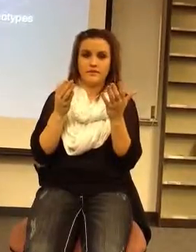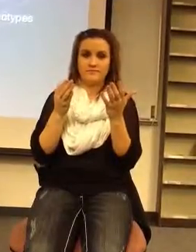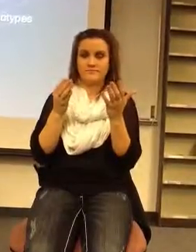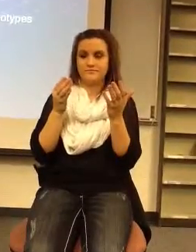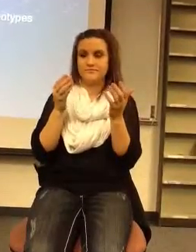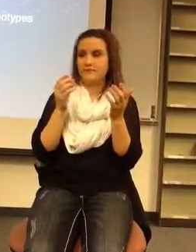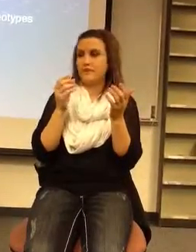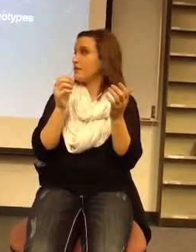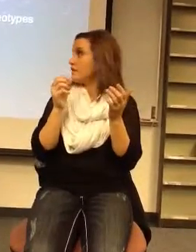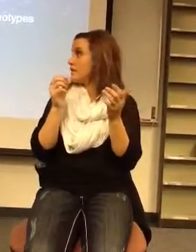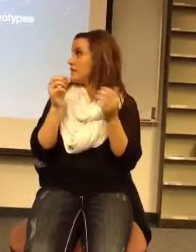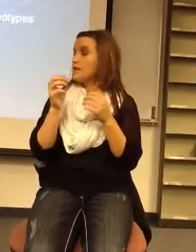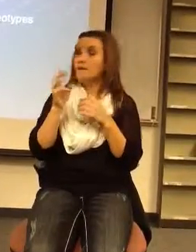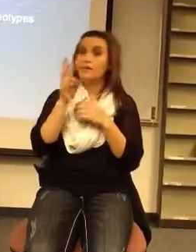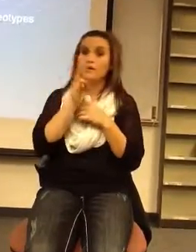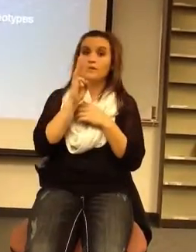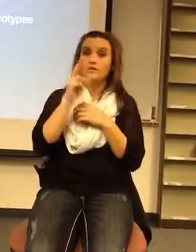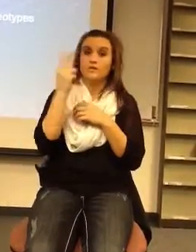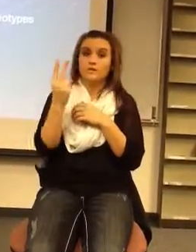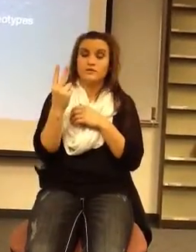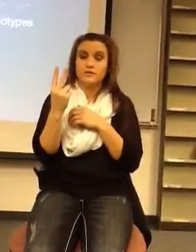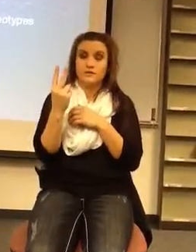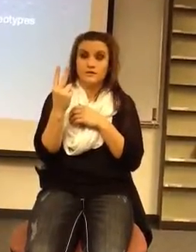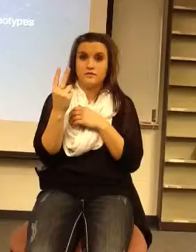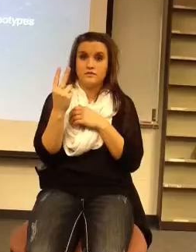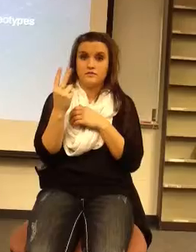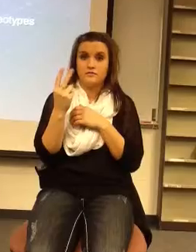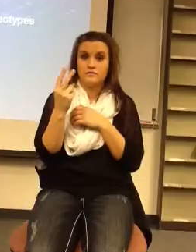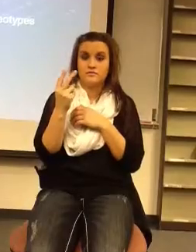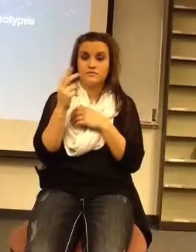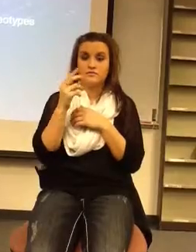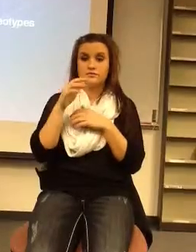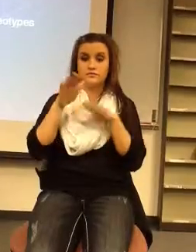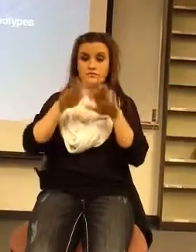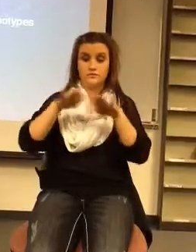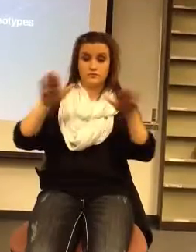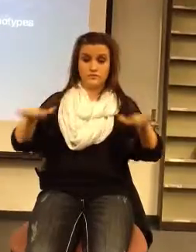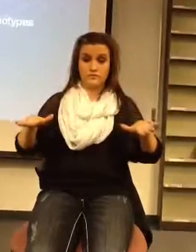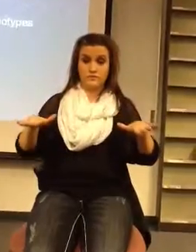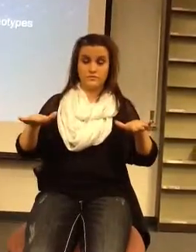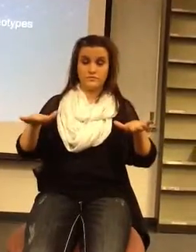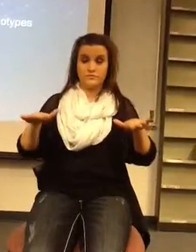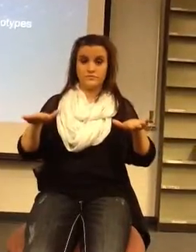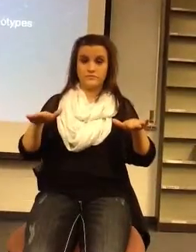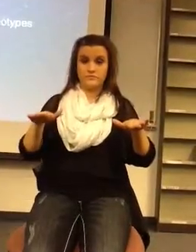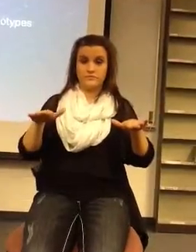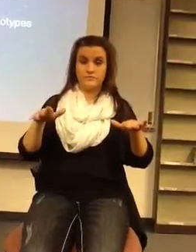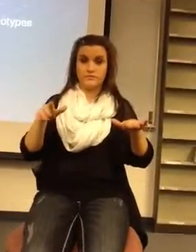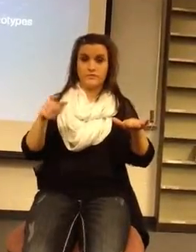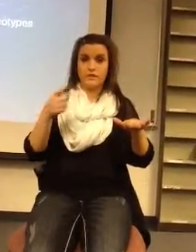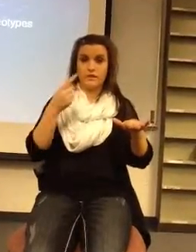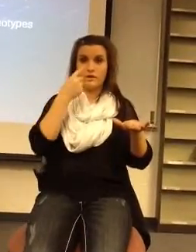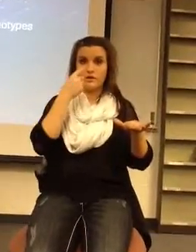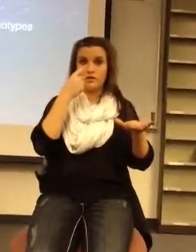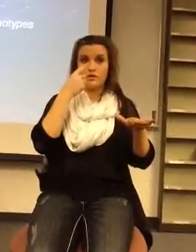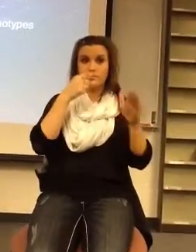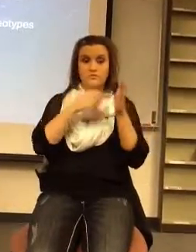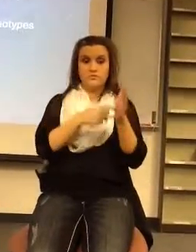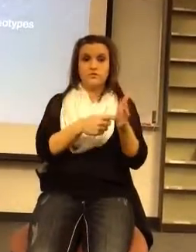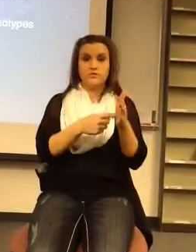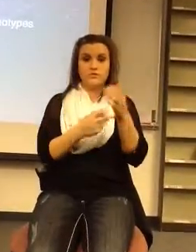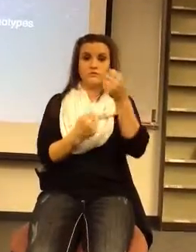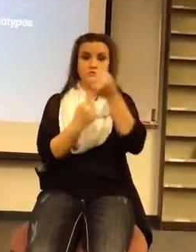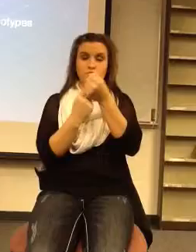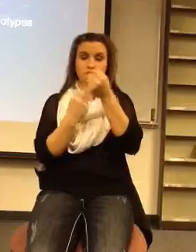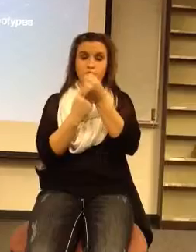In World War II, kids showed their patriotism by recycling their comics, taking their comics